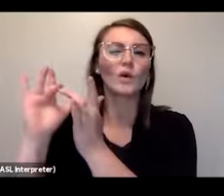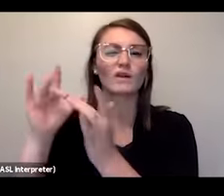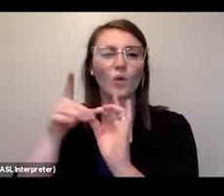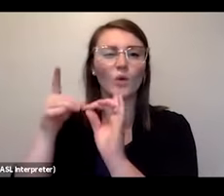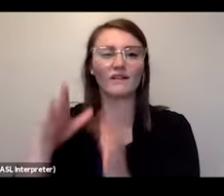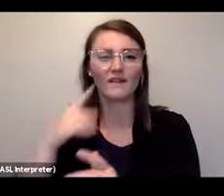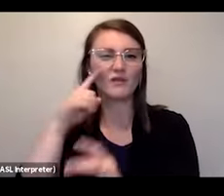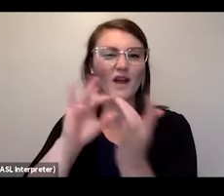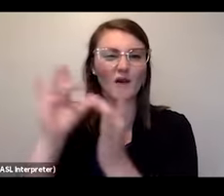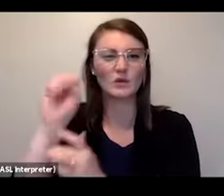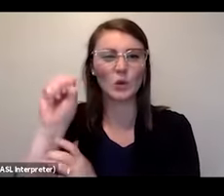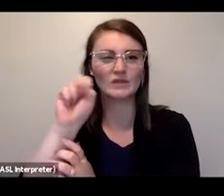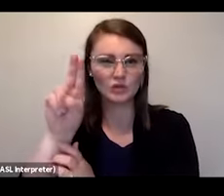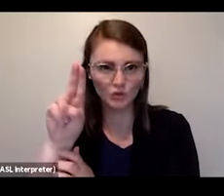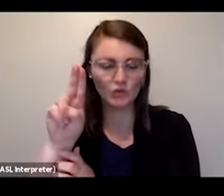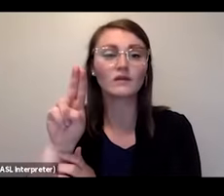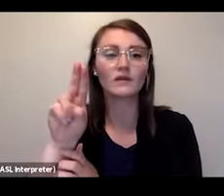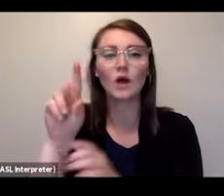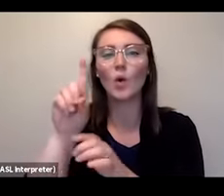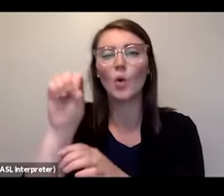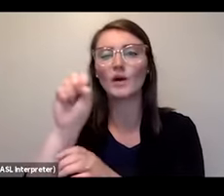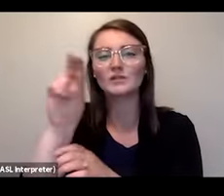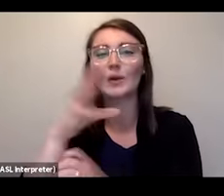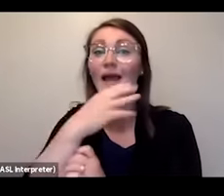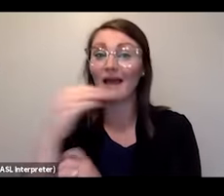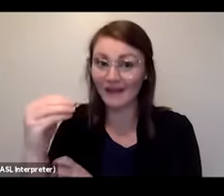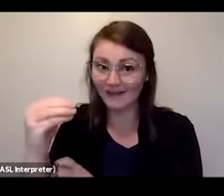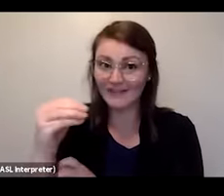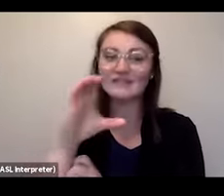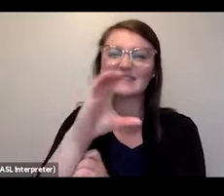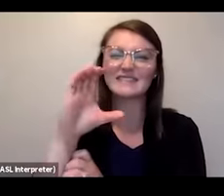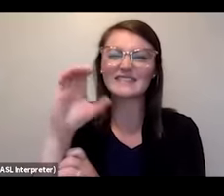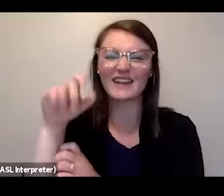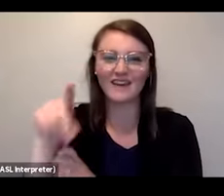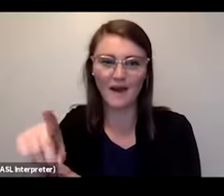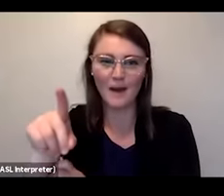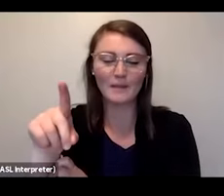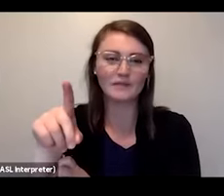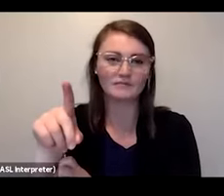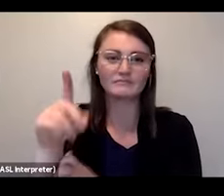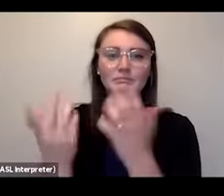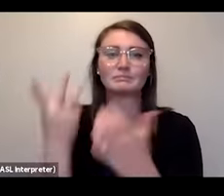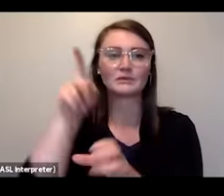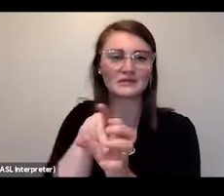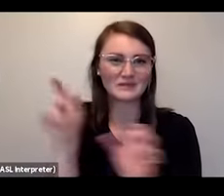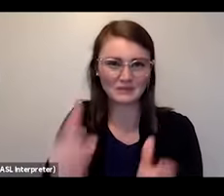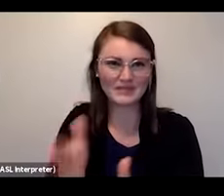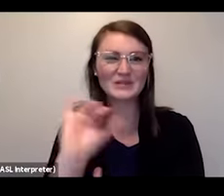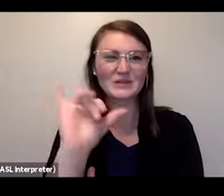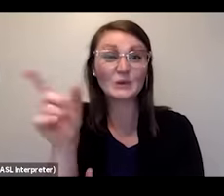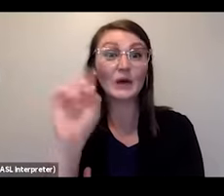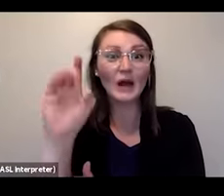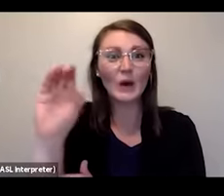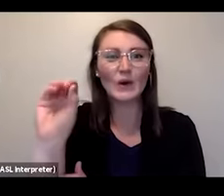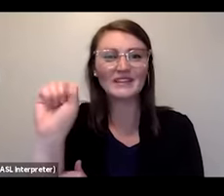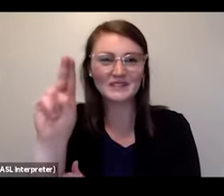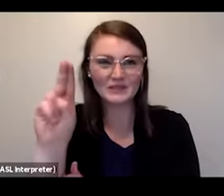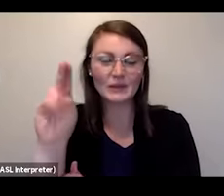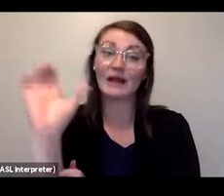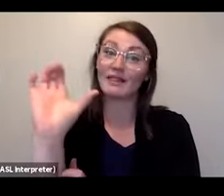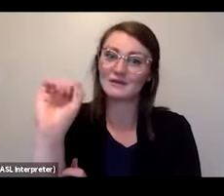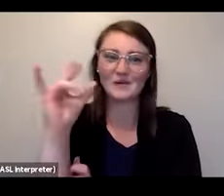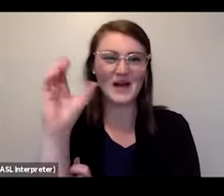and the Center for Cosmology and AstroParticle Physics, located in Columbus, Ohio, in the United States.